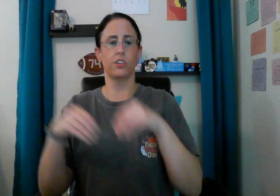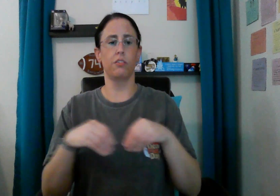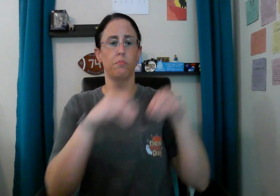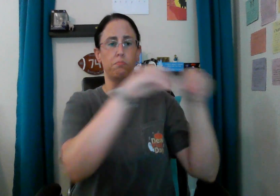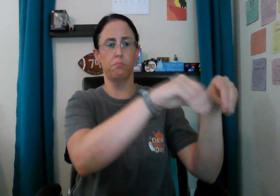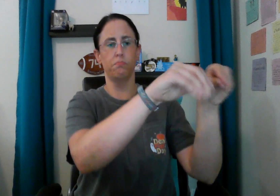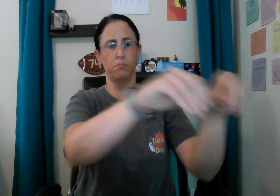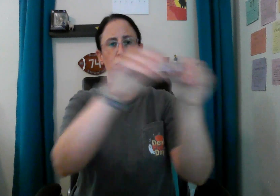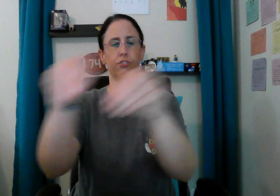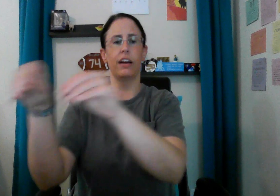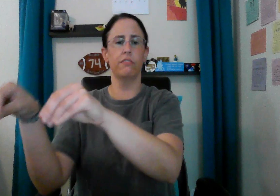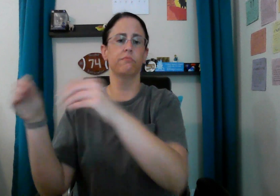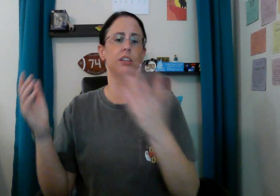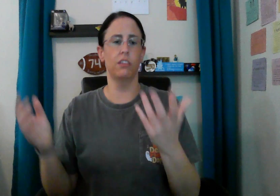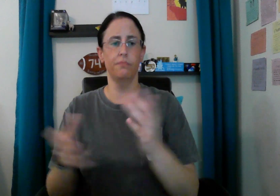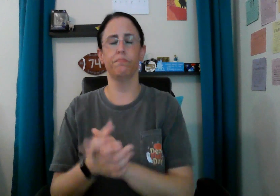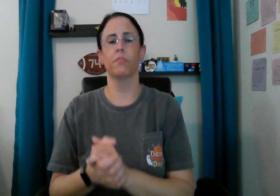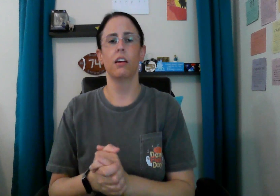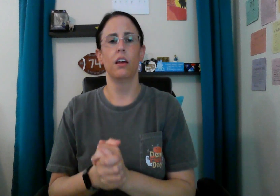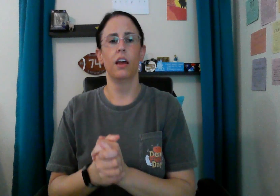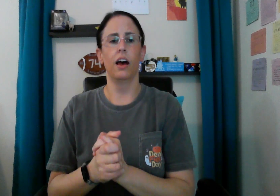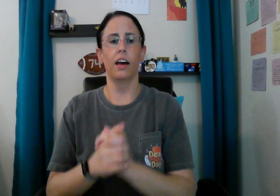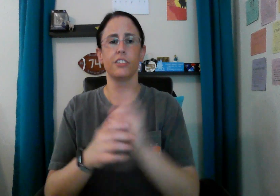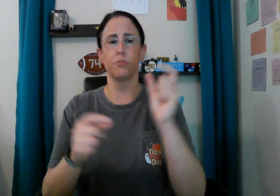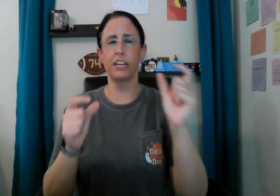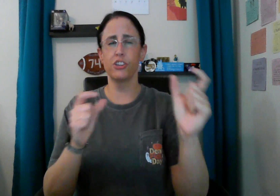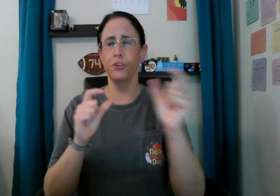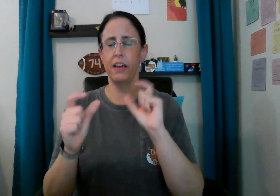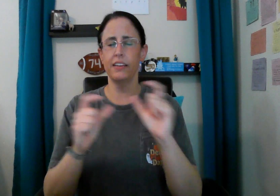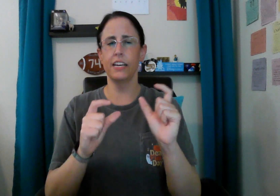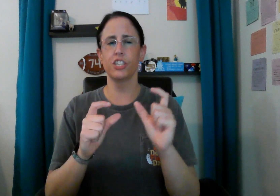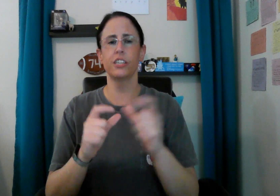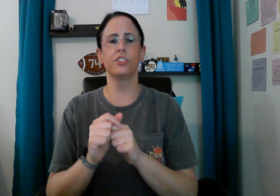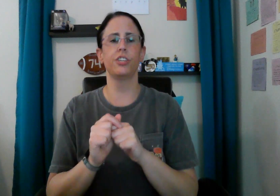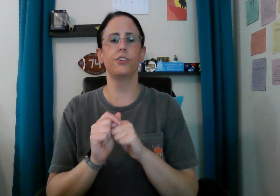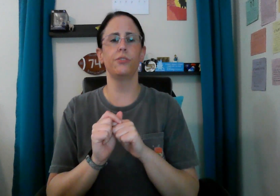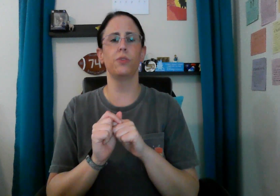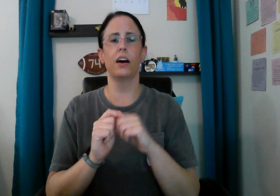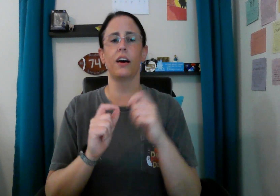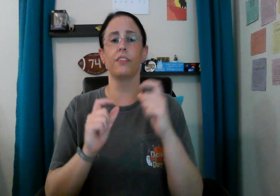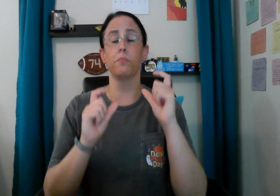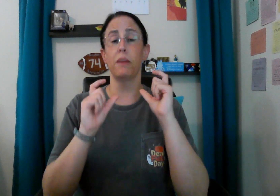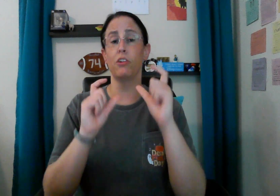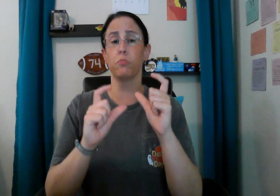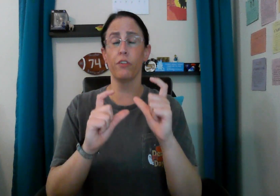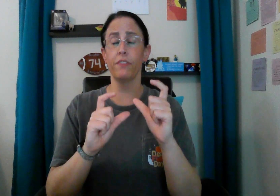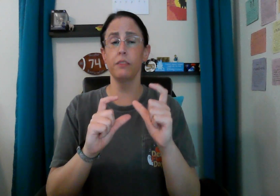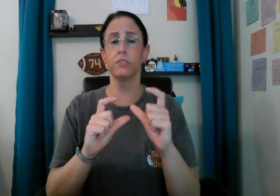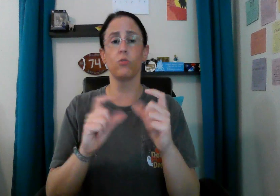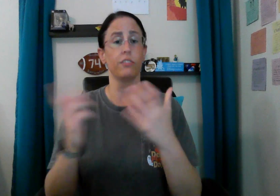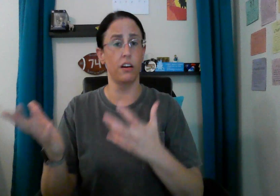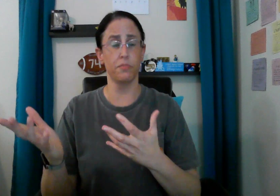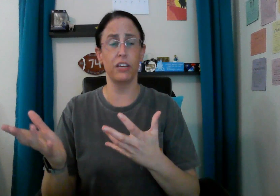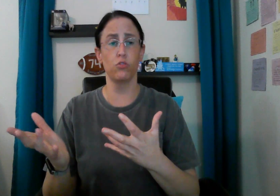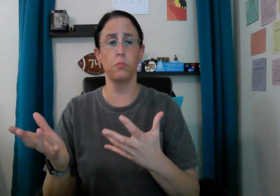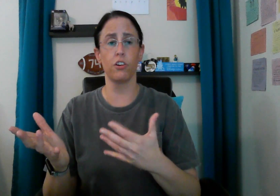so moved around a lot. So make sure you pay attention to the mouth morphemes or non-manual